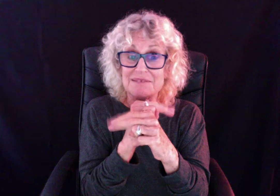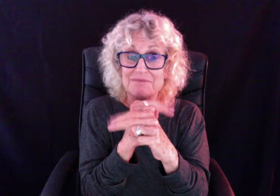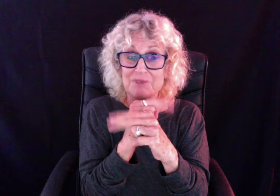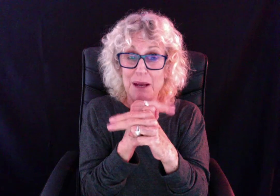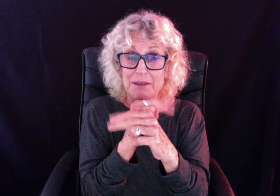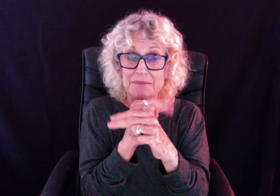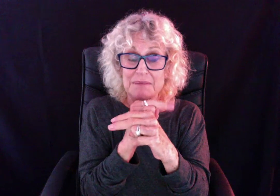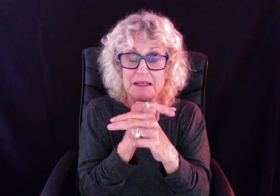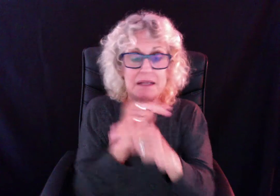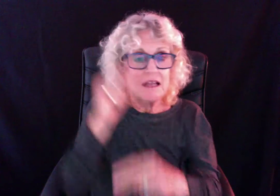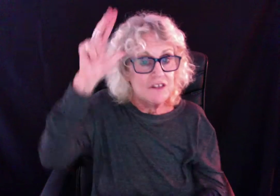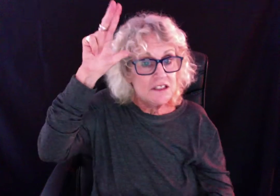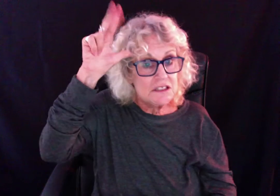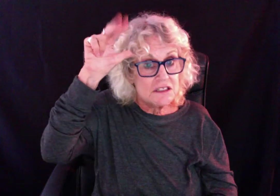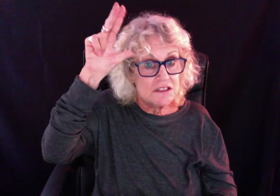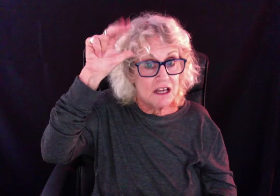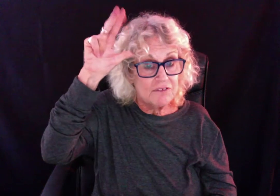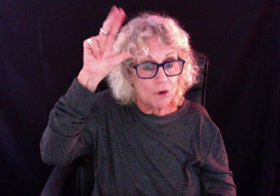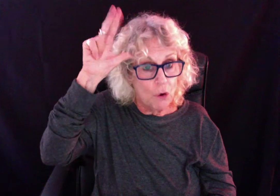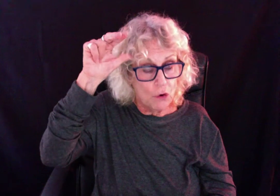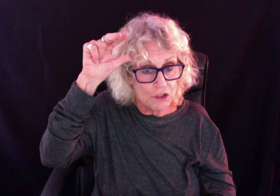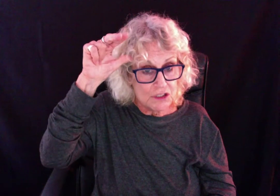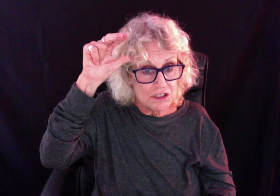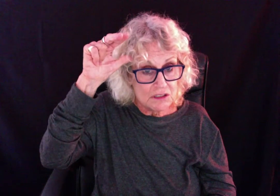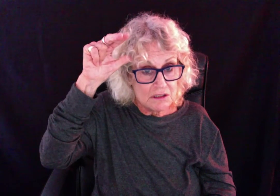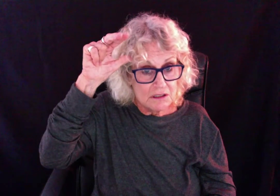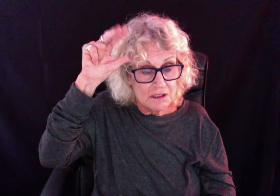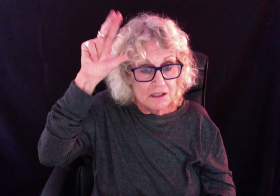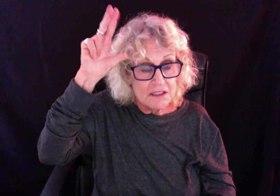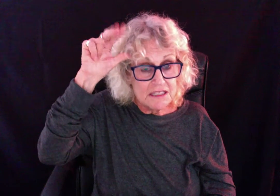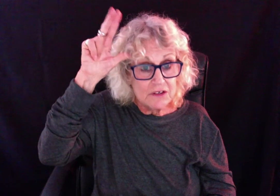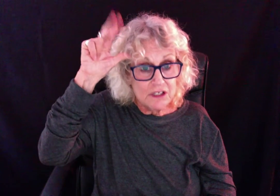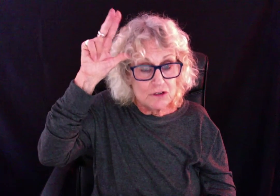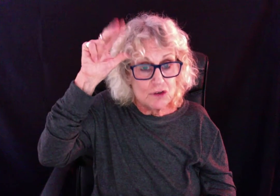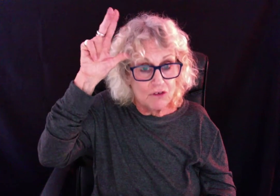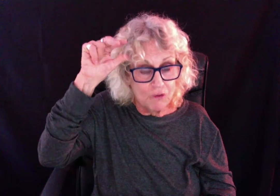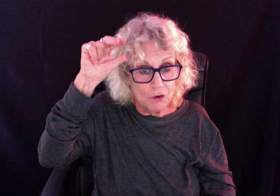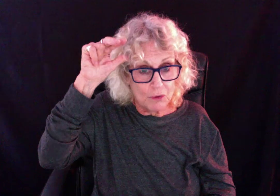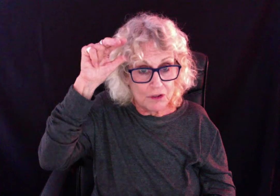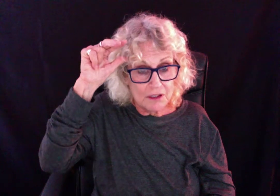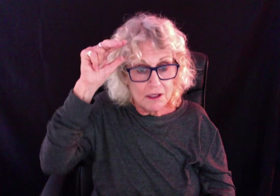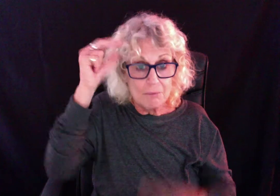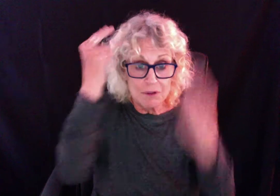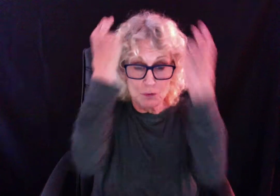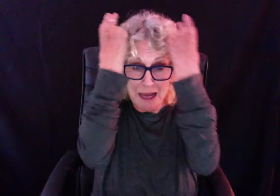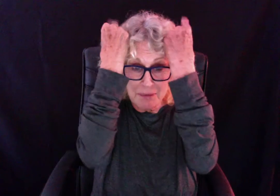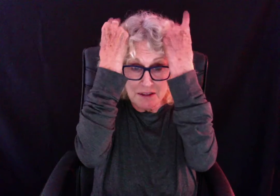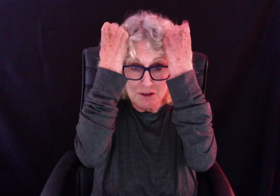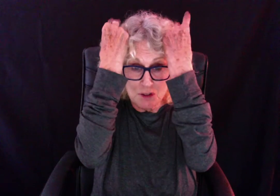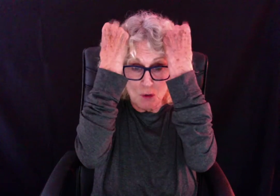for rabbit. Now, this is the sign for horse, because their ears go forward, but rabbit ears go